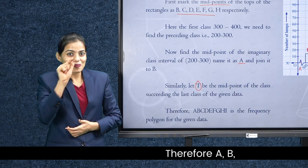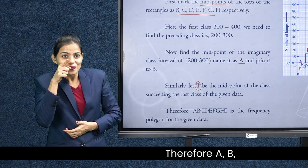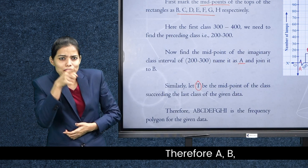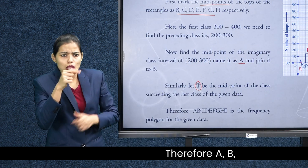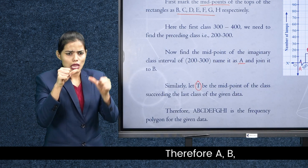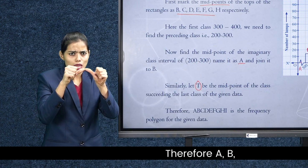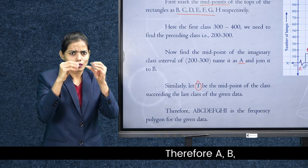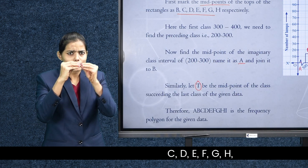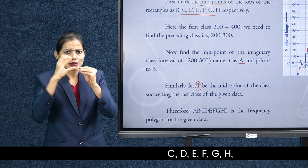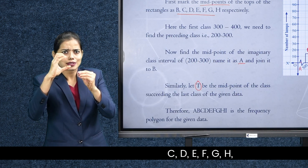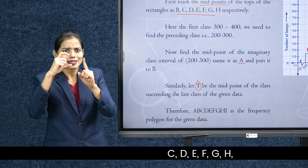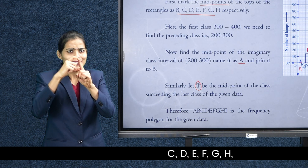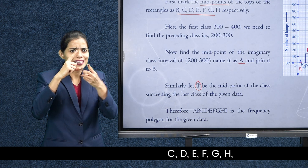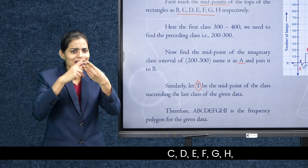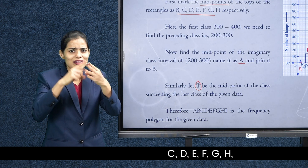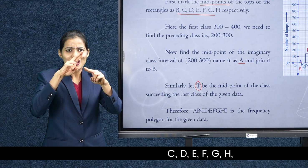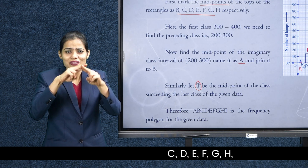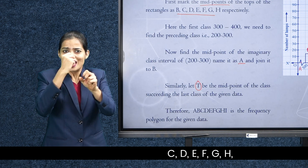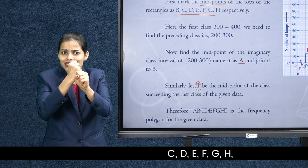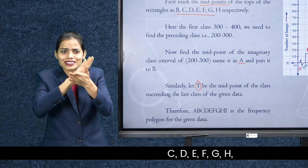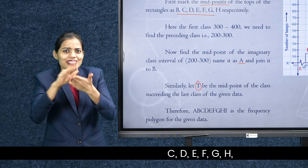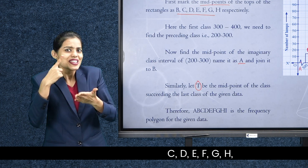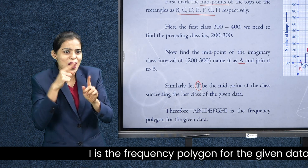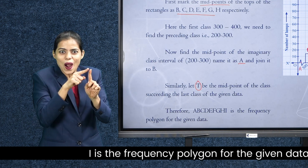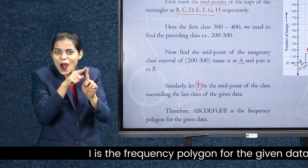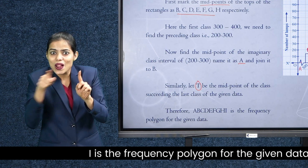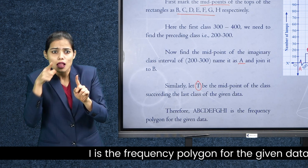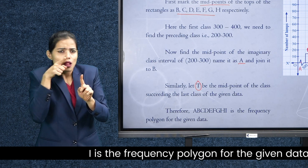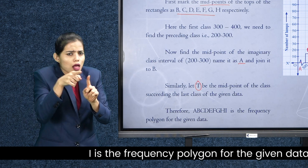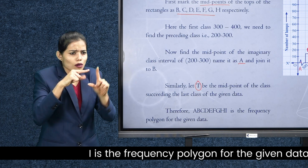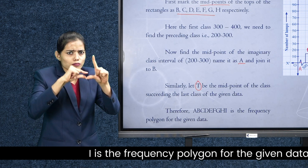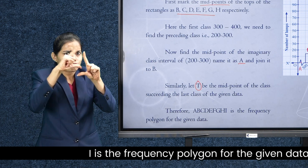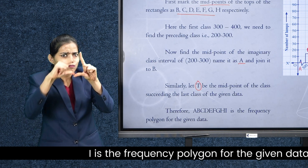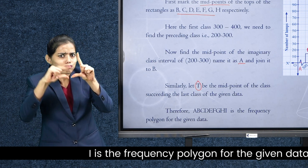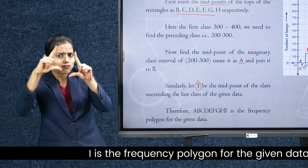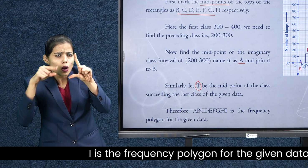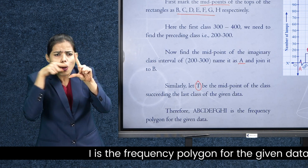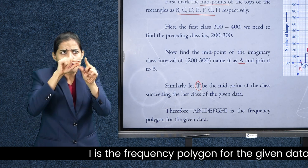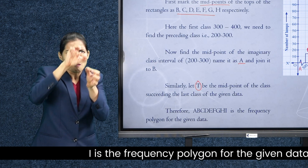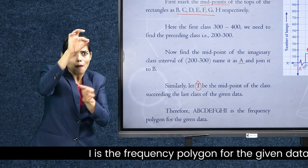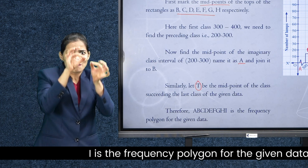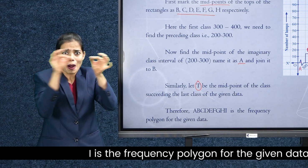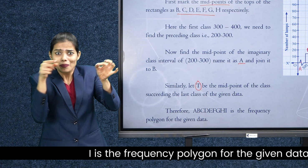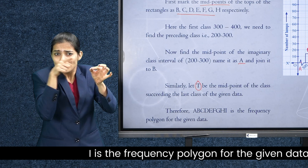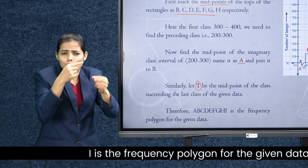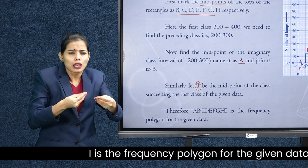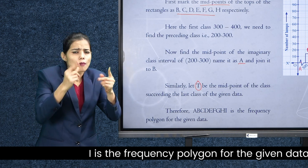Therefore, A, B, C, D, E, F, G, H, I is the frequency polygon for the given data.